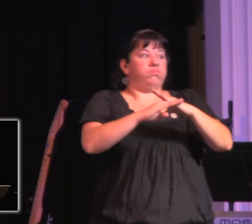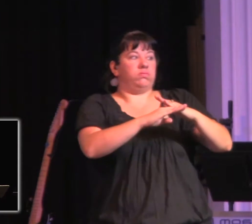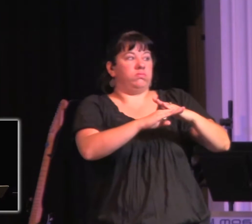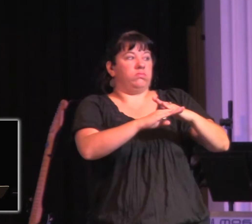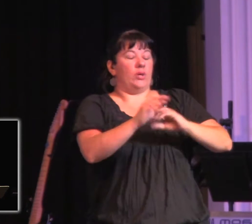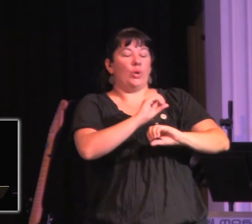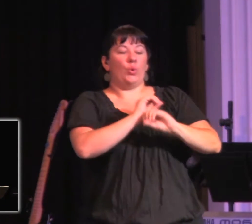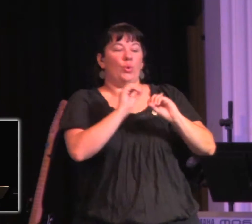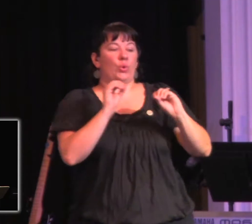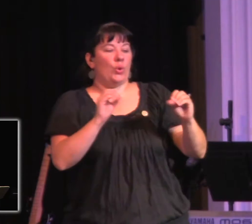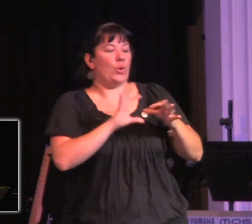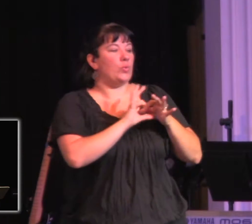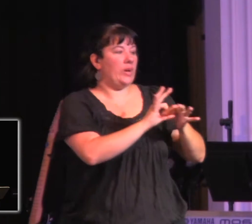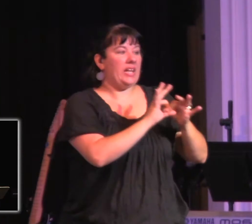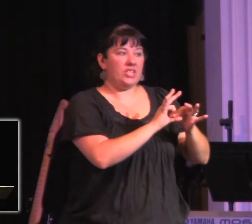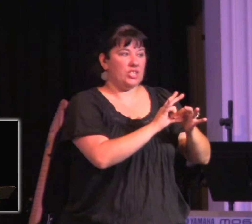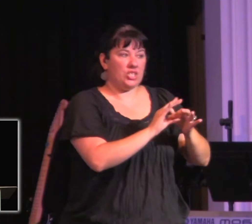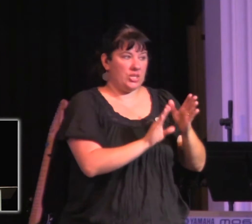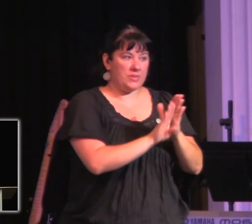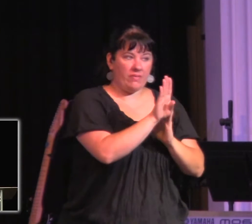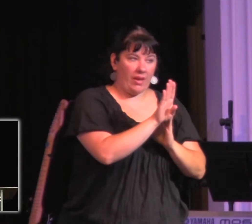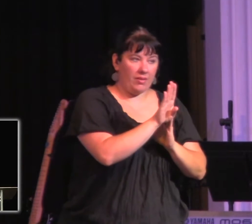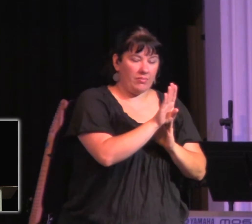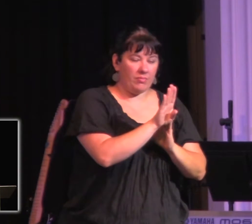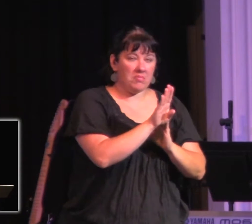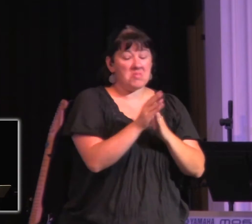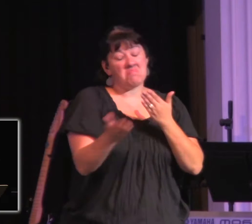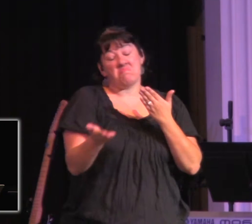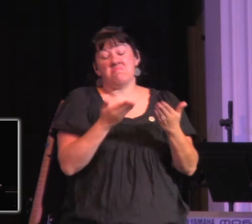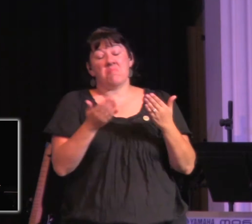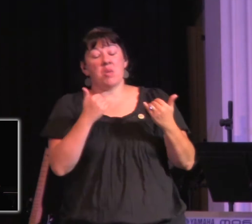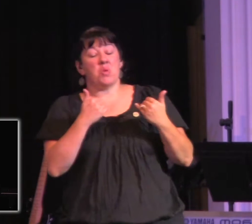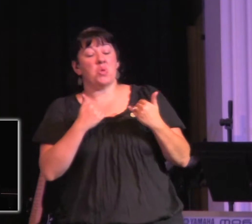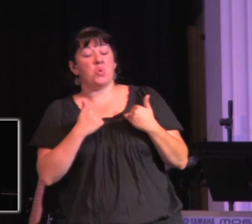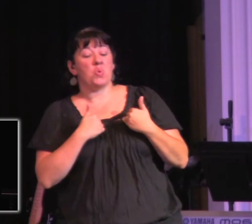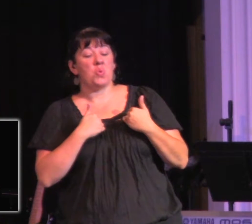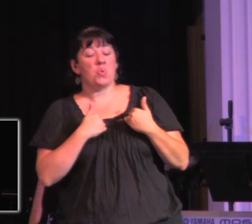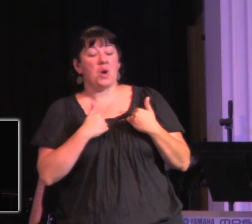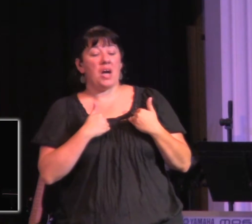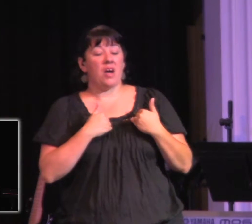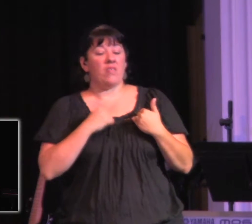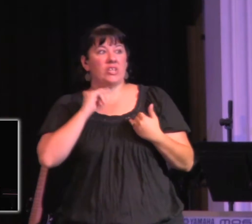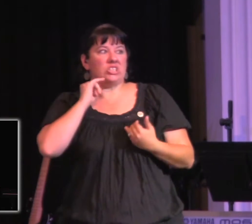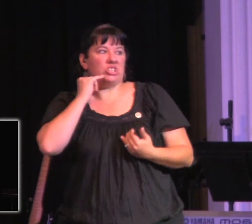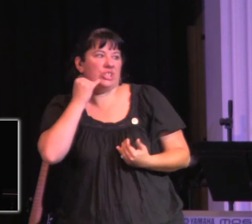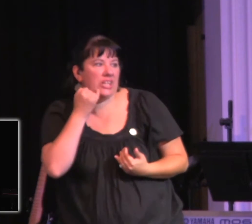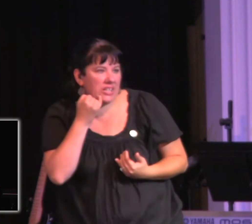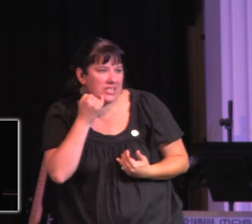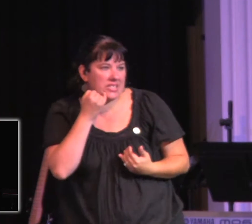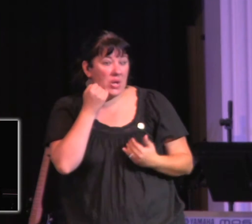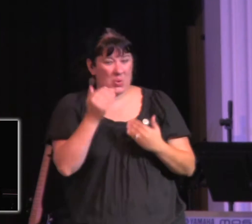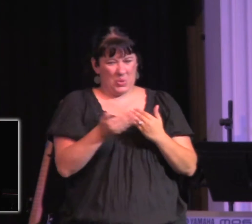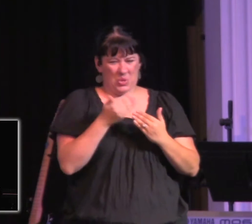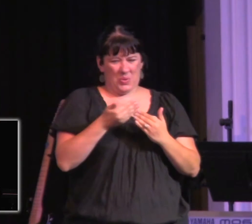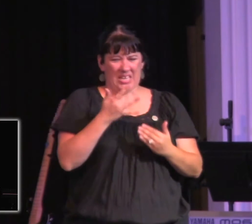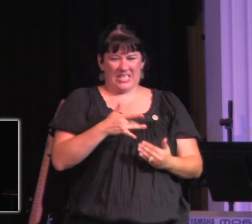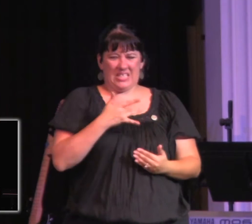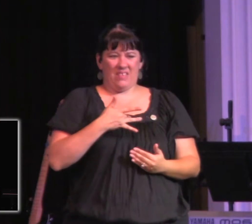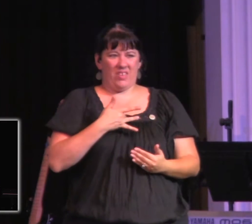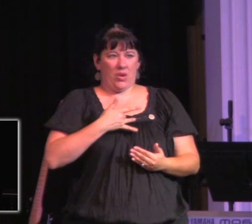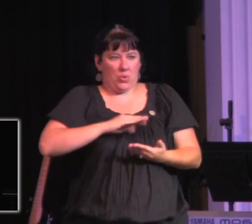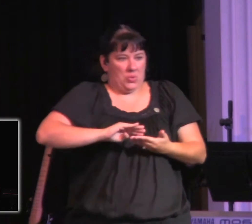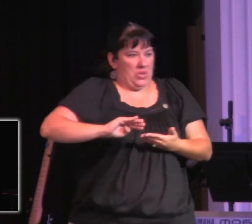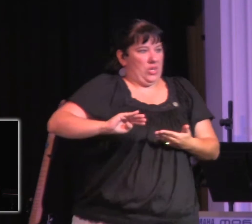to get in relationships, have a problem with jealousy or easily feeling rejected or being easily